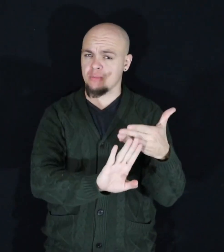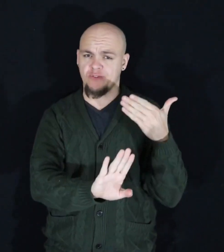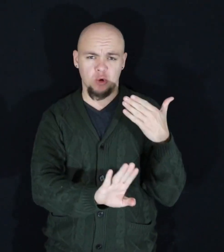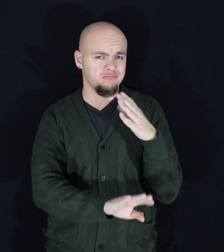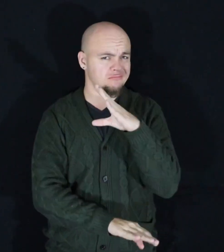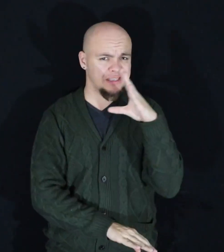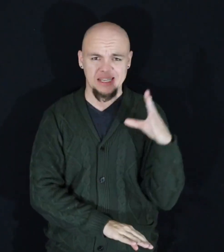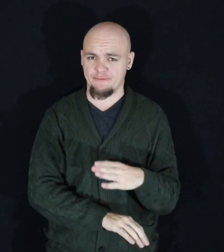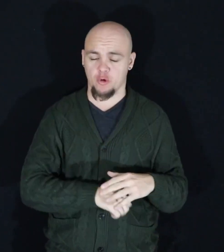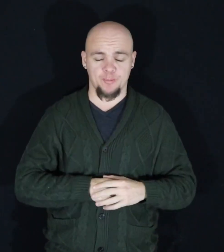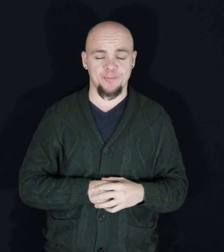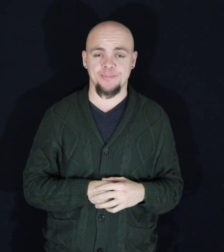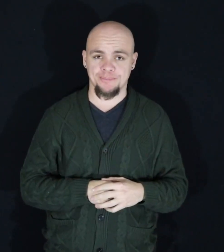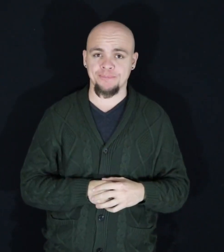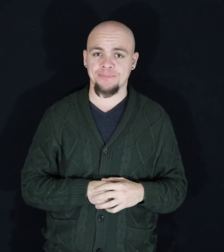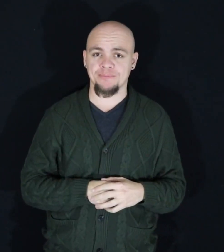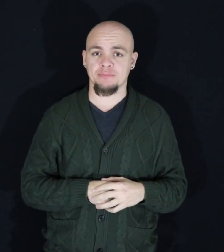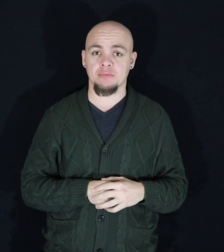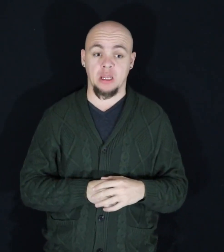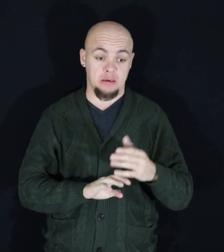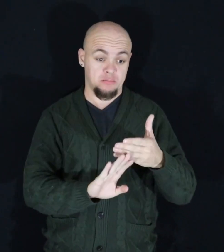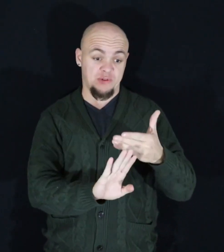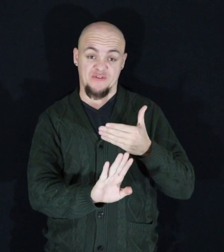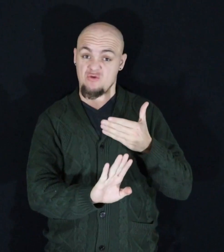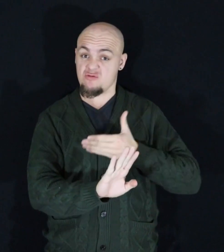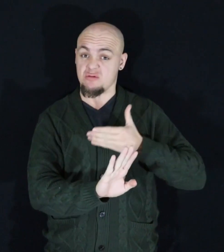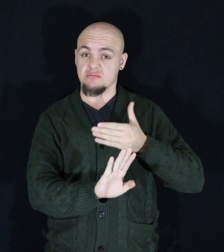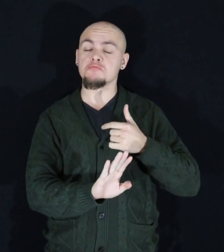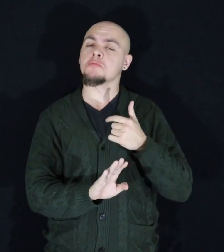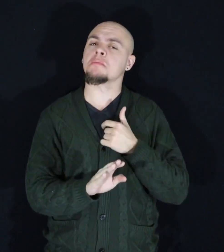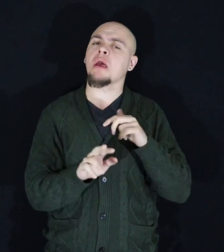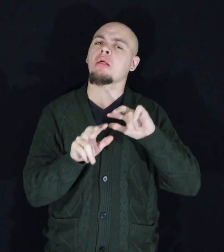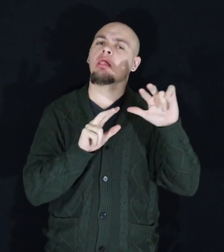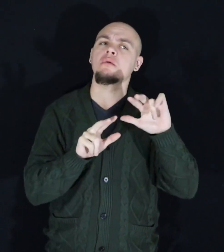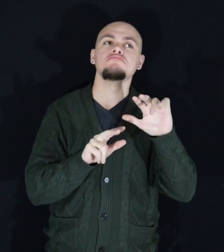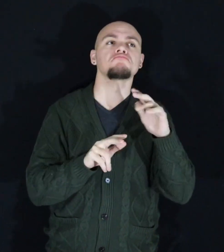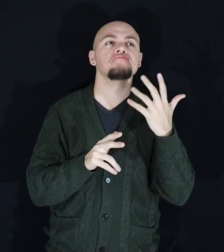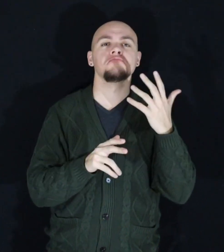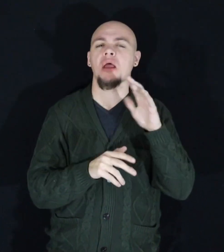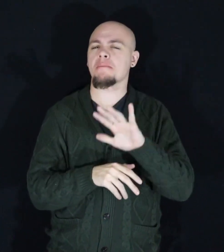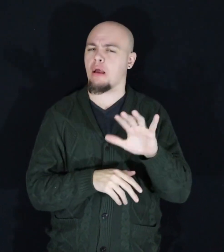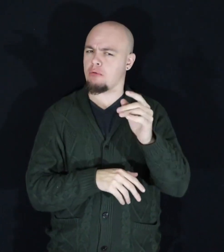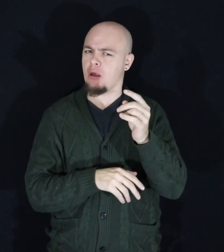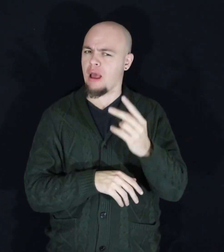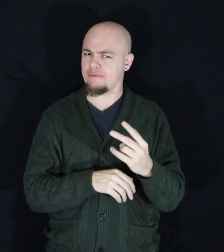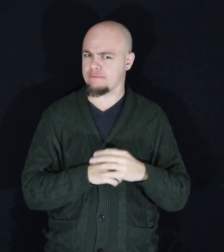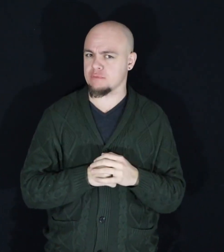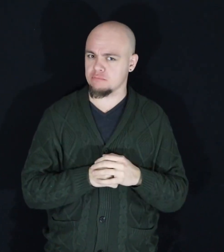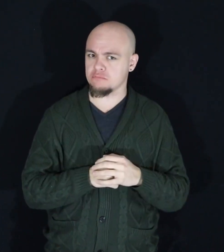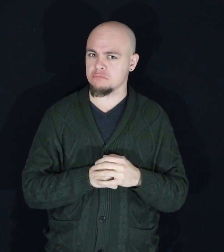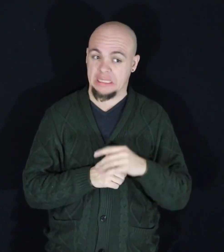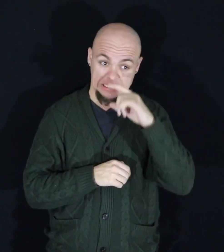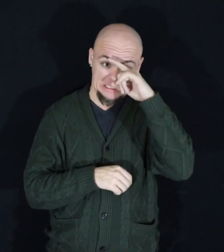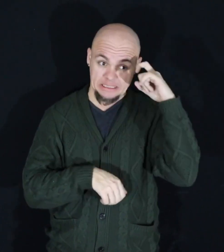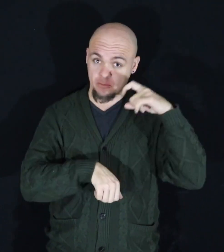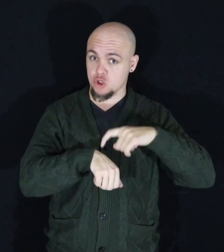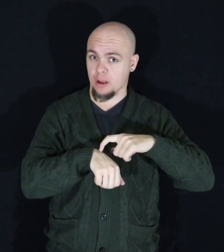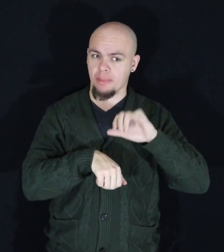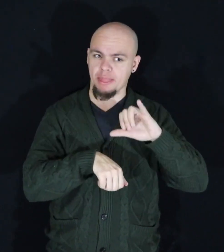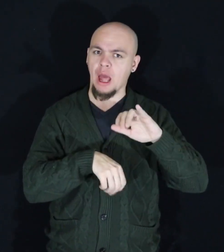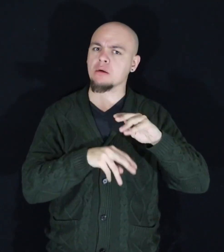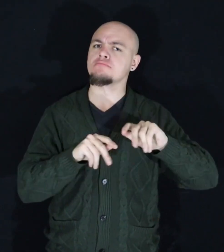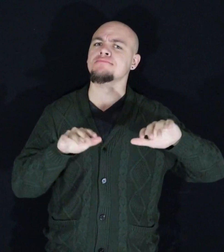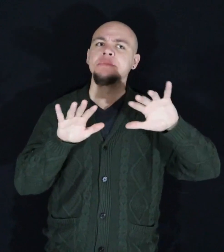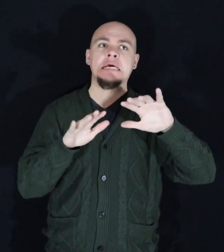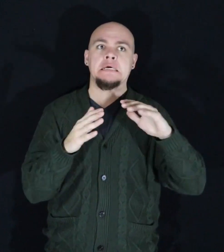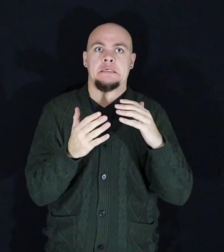to the project, I'd only climbed about half of Colorado's 14ers in the summer, so a lot of this terrain was brand